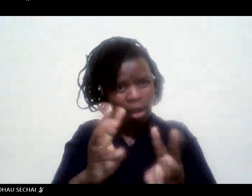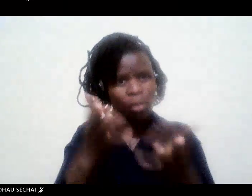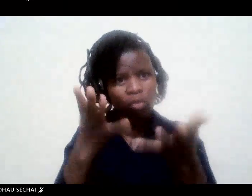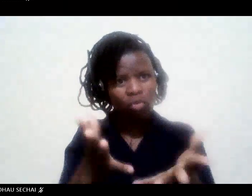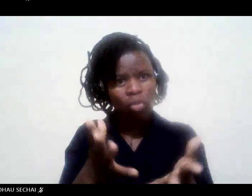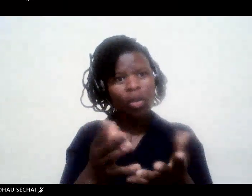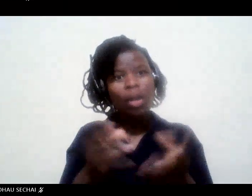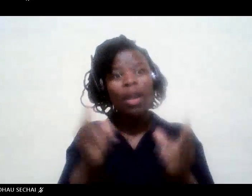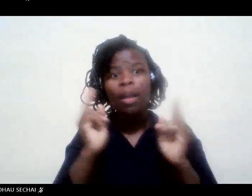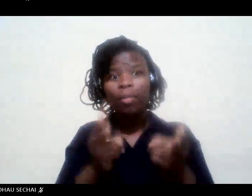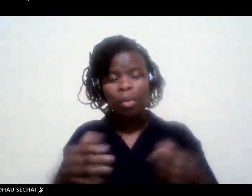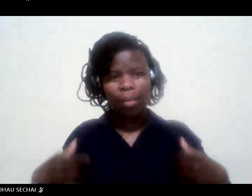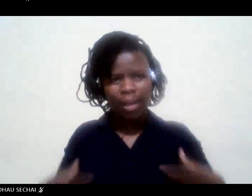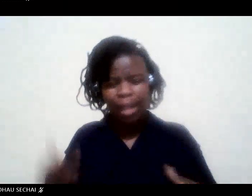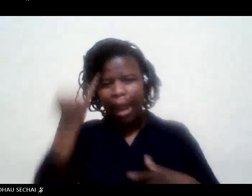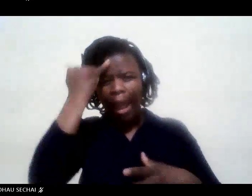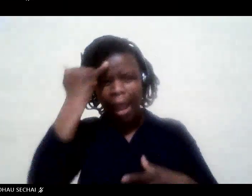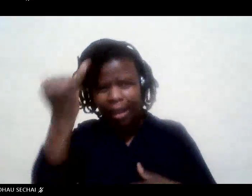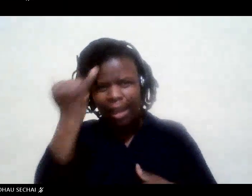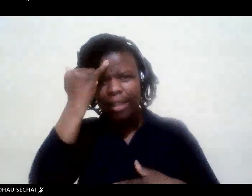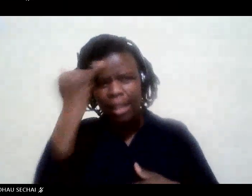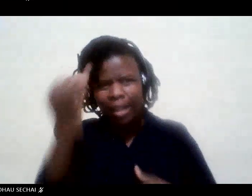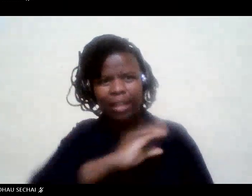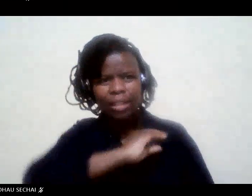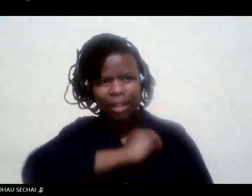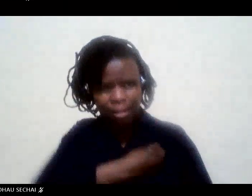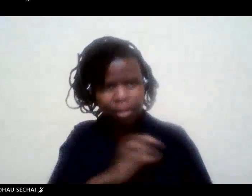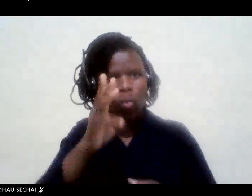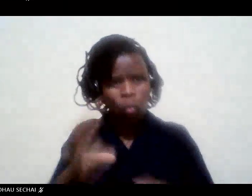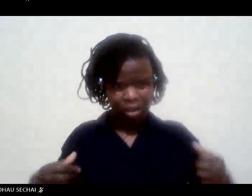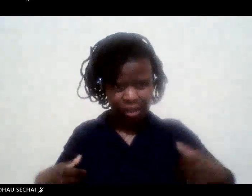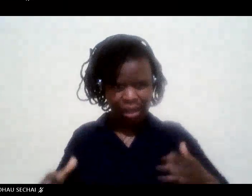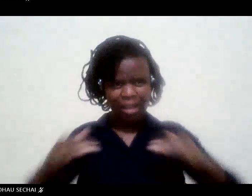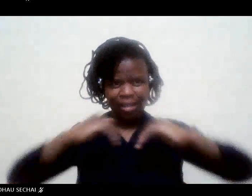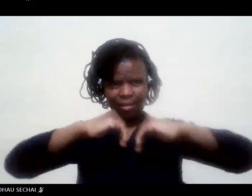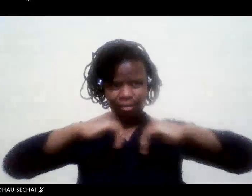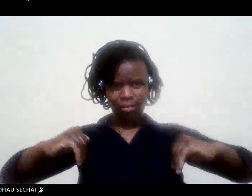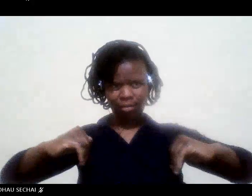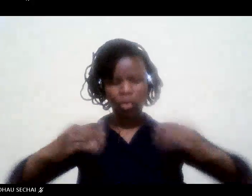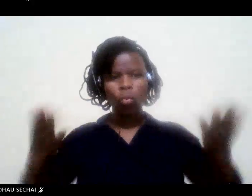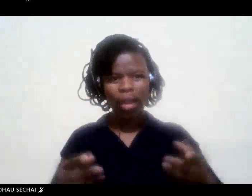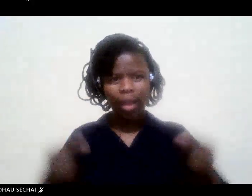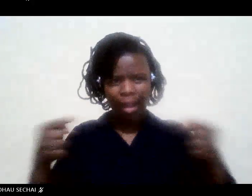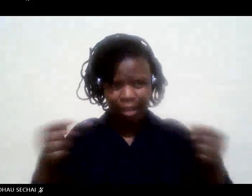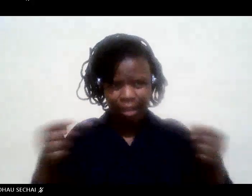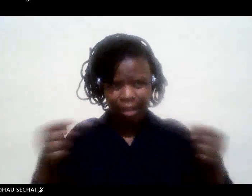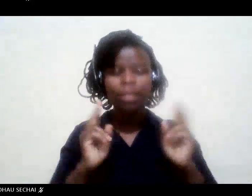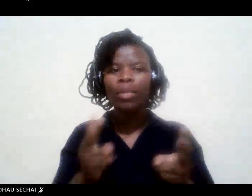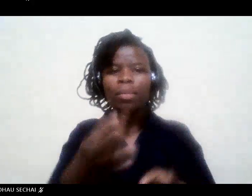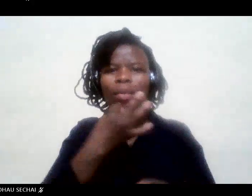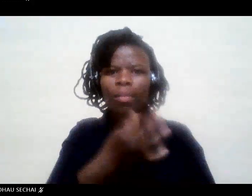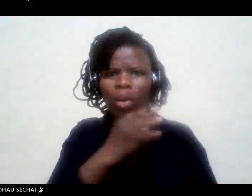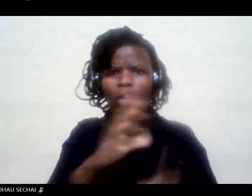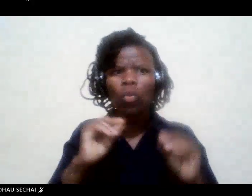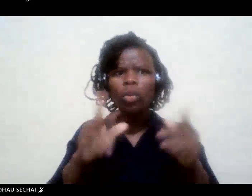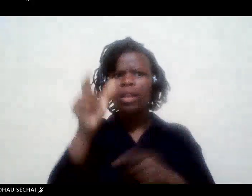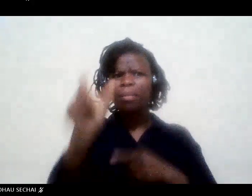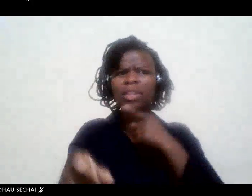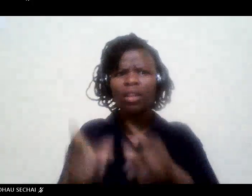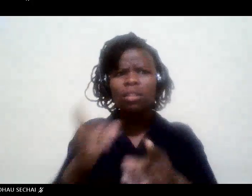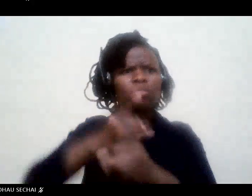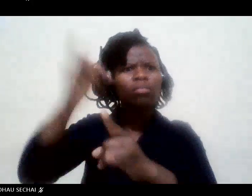to idealize disability, they now start discriminating against people who they say, no, but this person made it in life. Why is it that you